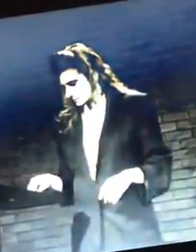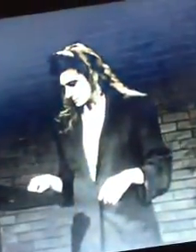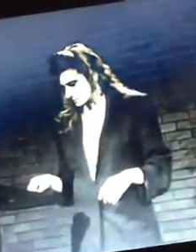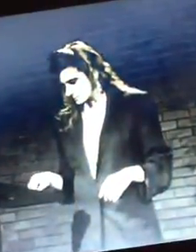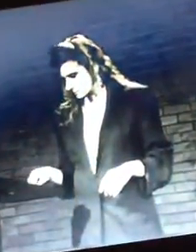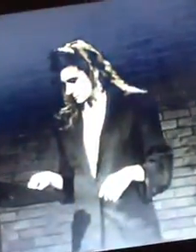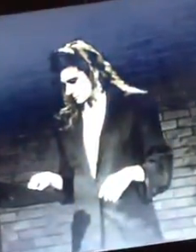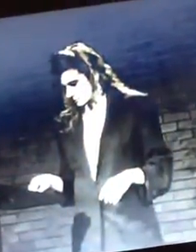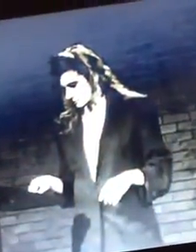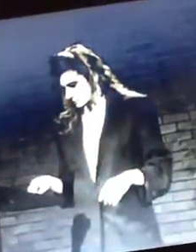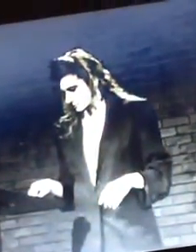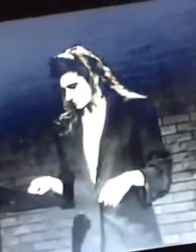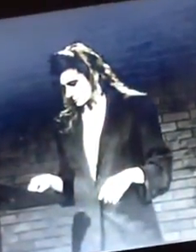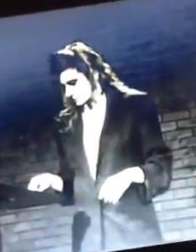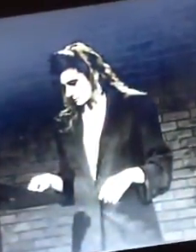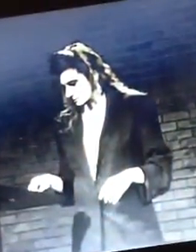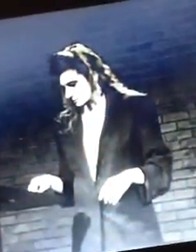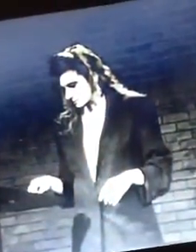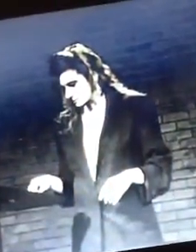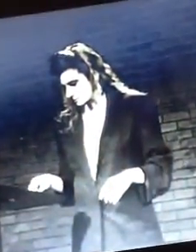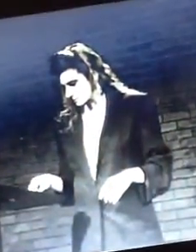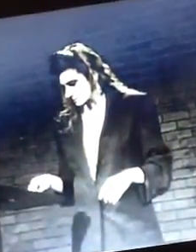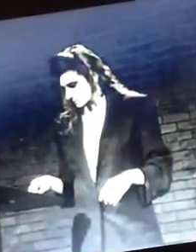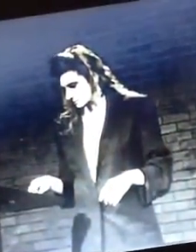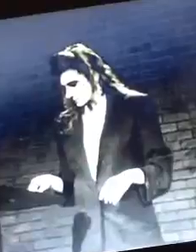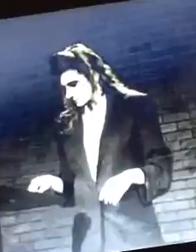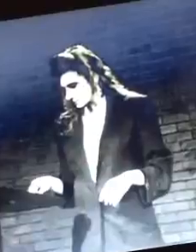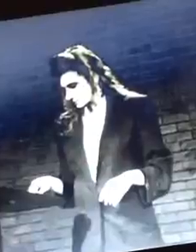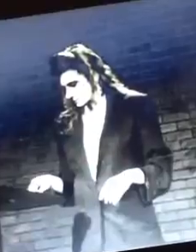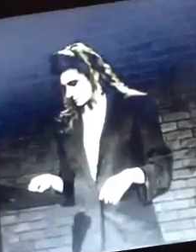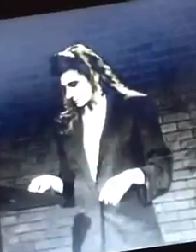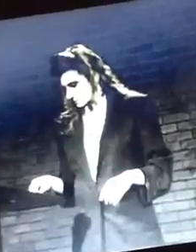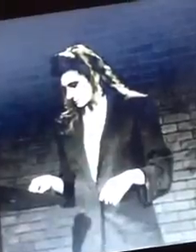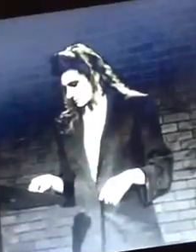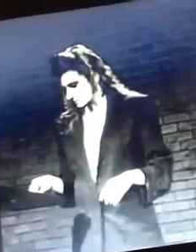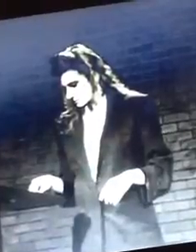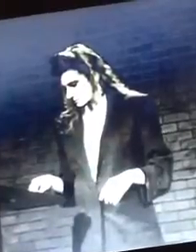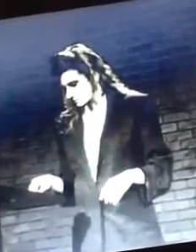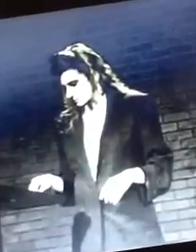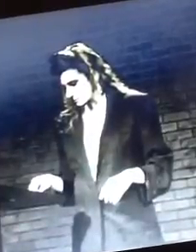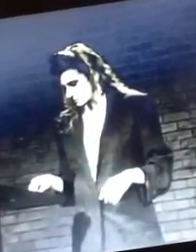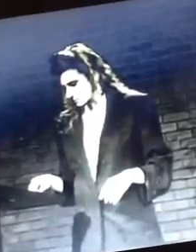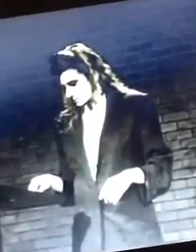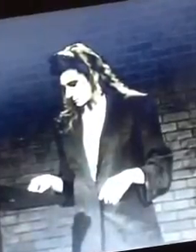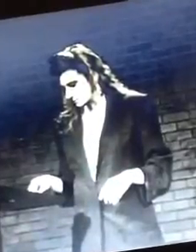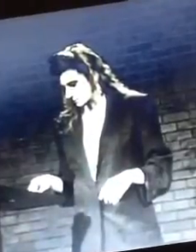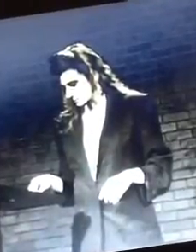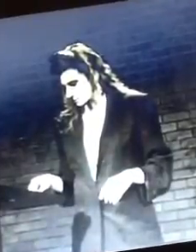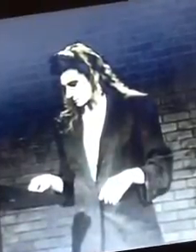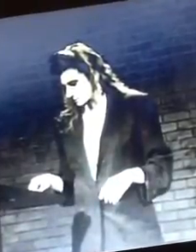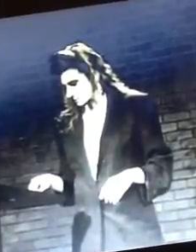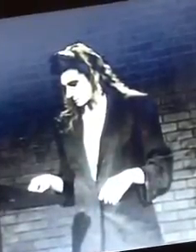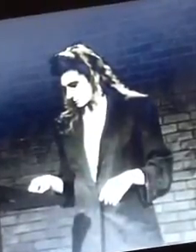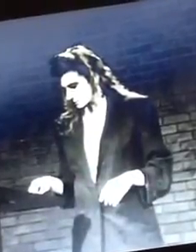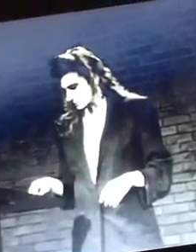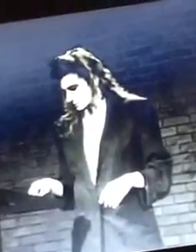Interpreters are used for several different reasons: staff meetings, training, evaluation. It also depends on